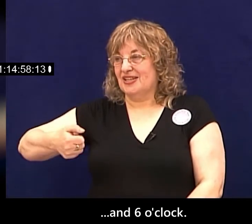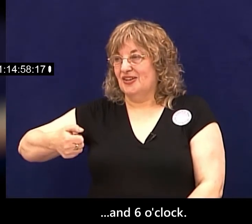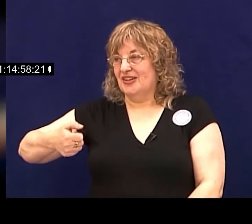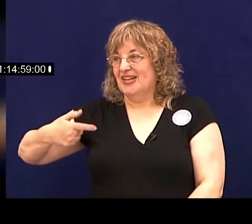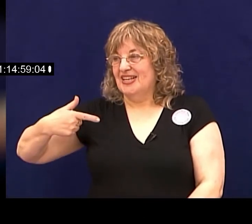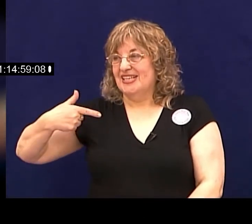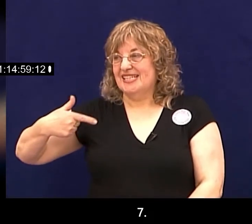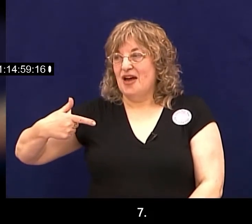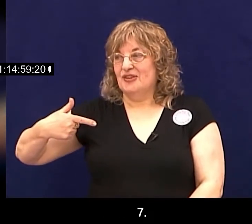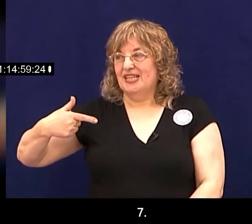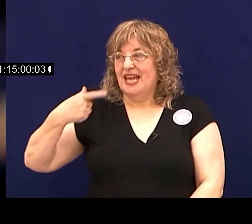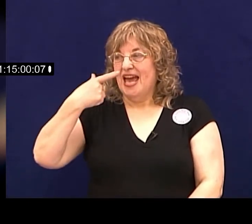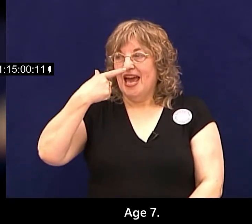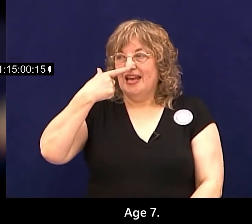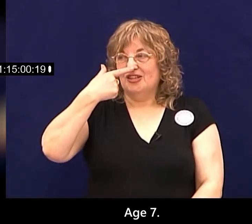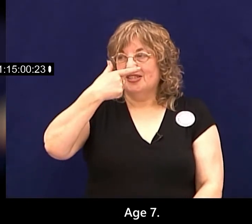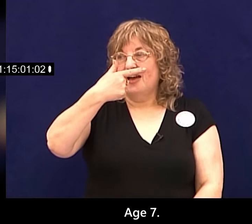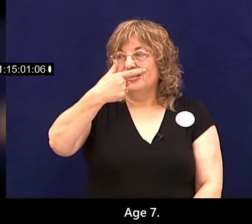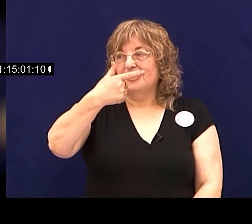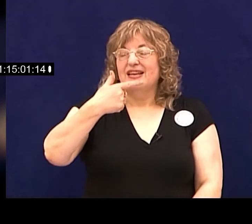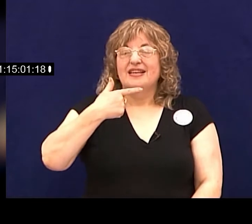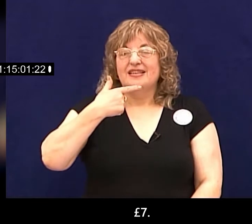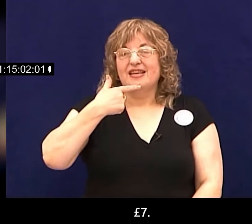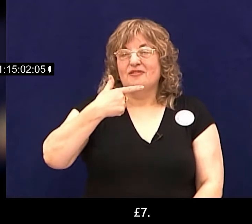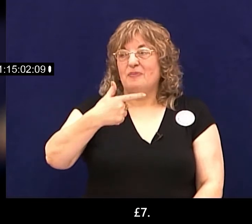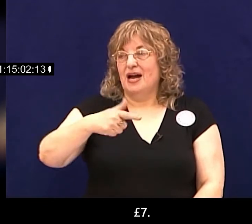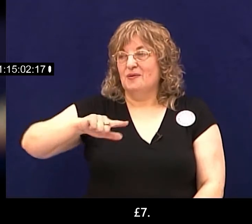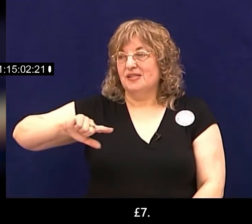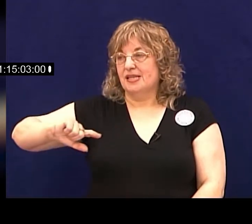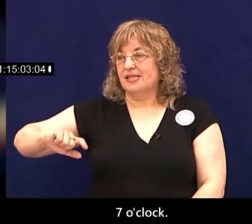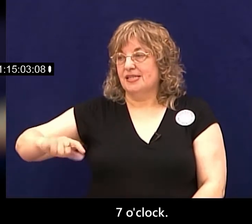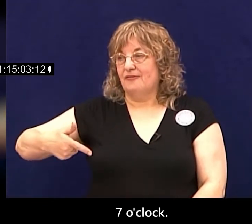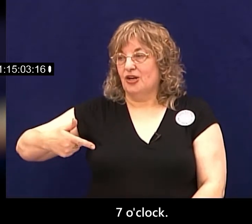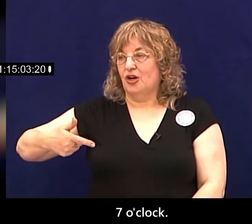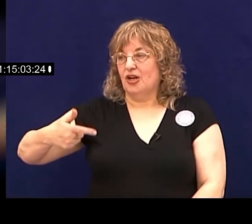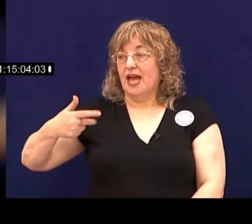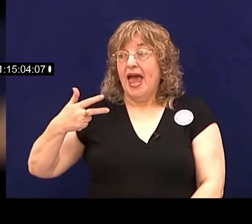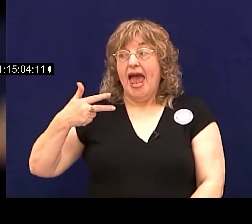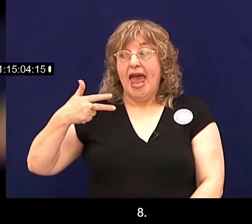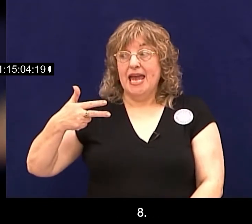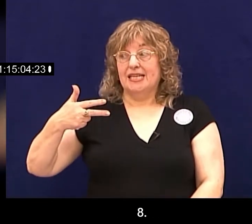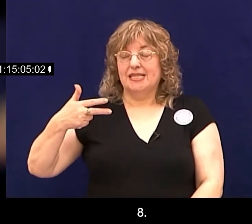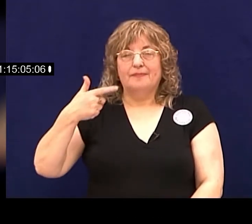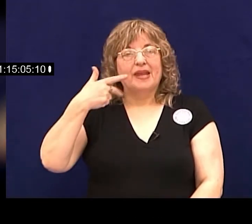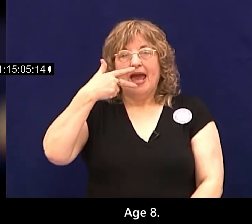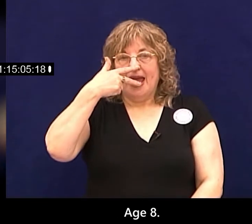o'clock. 7, age 7, £7, 7 o'clock. 8,